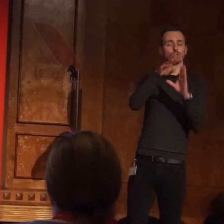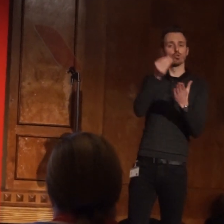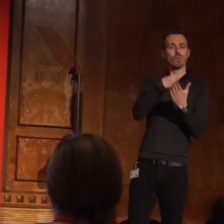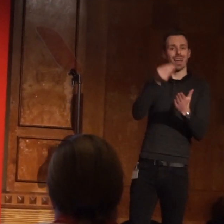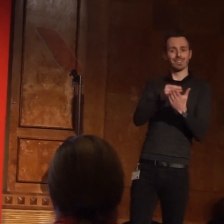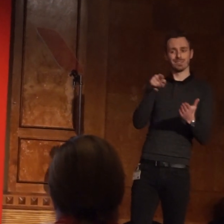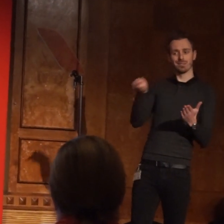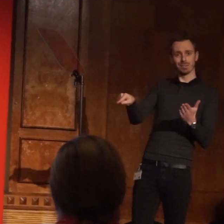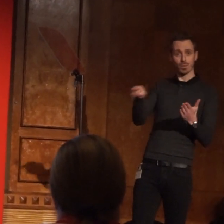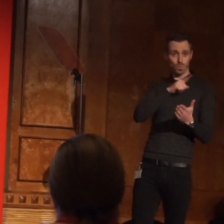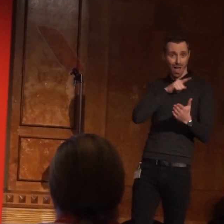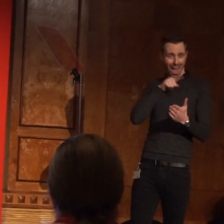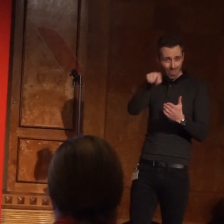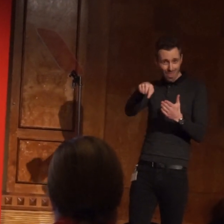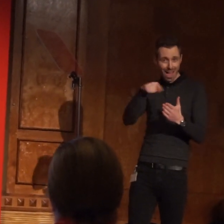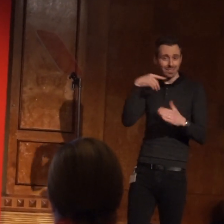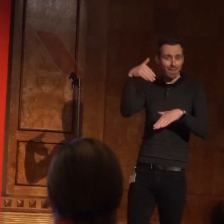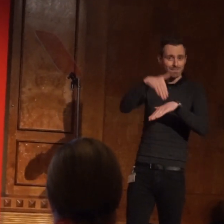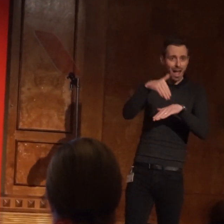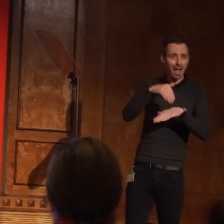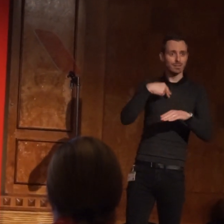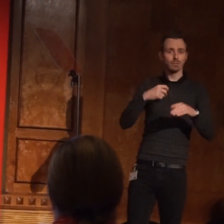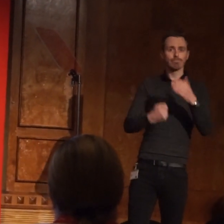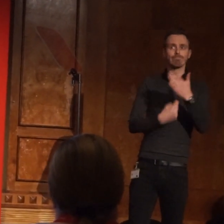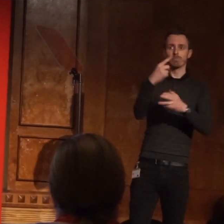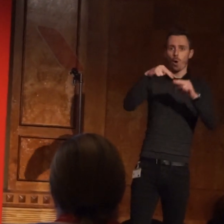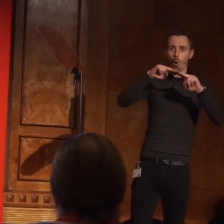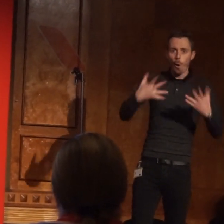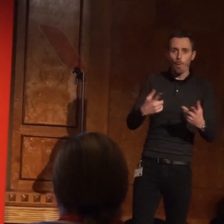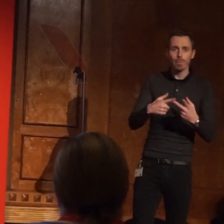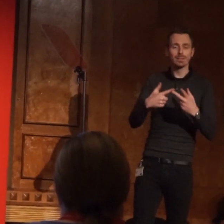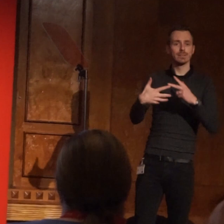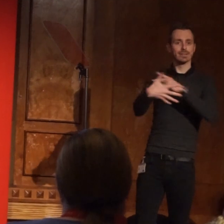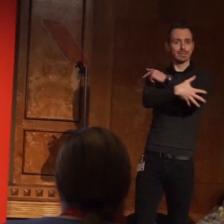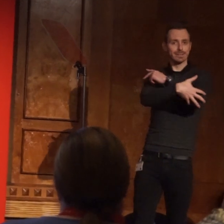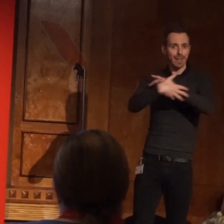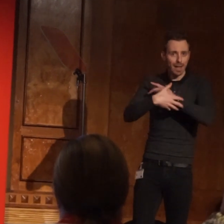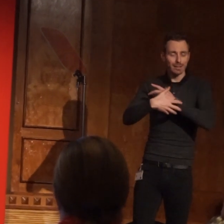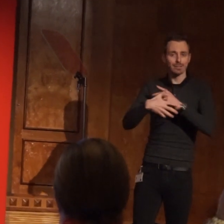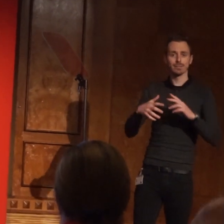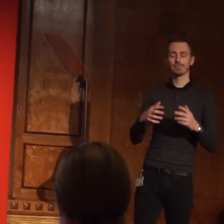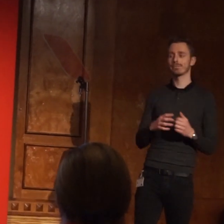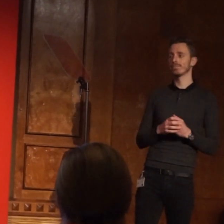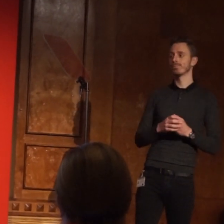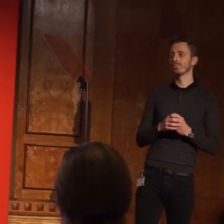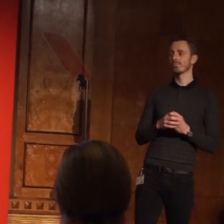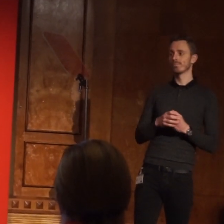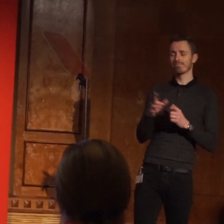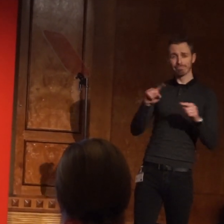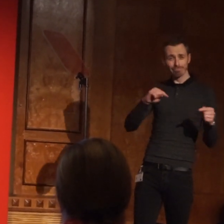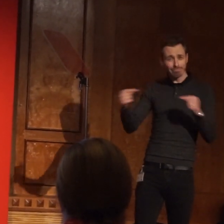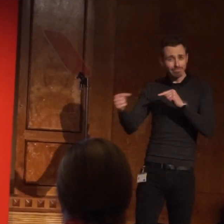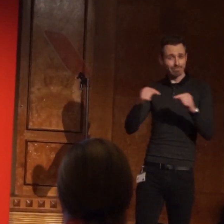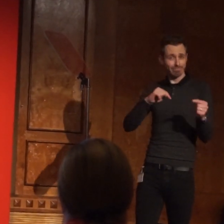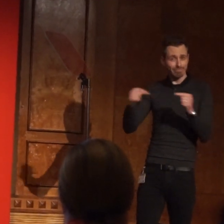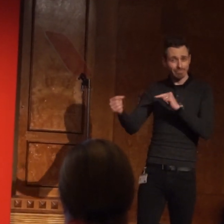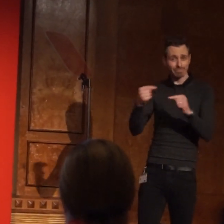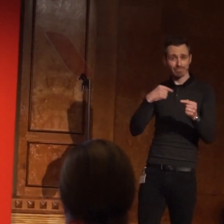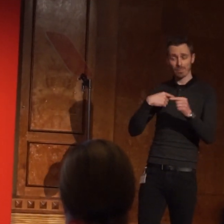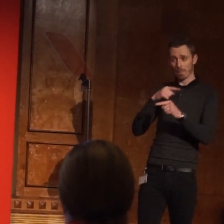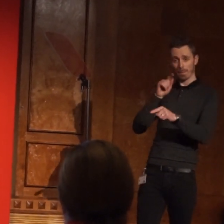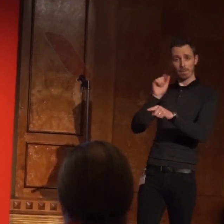debt, and homelessness. In vote after vote in Parliament, they've been defeated. Public sector